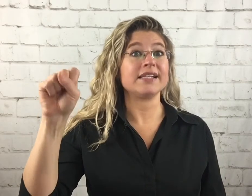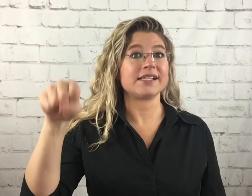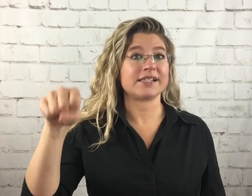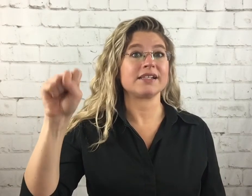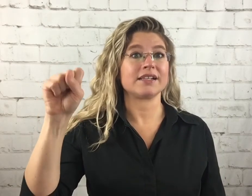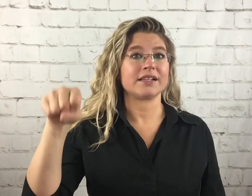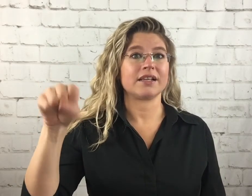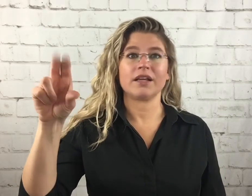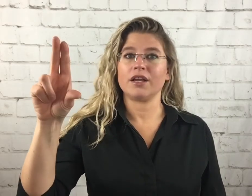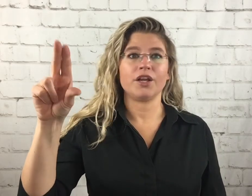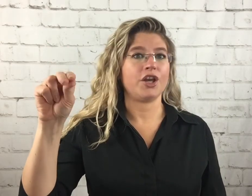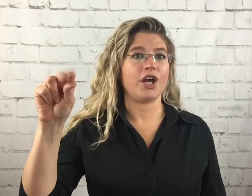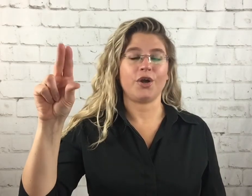yes, no.